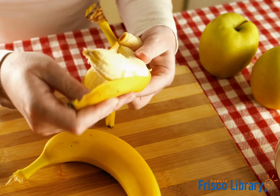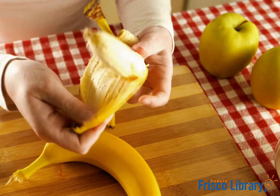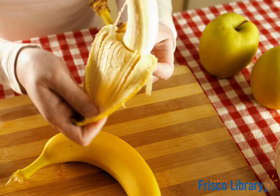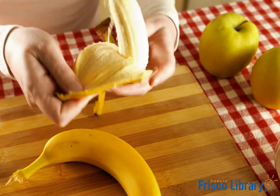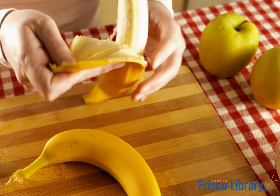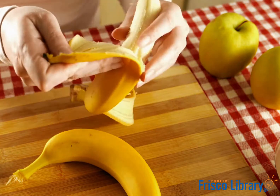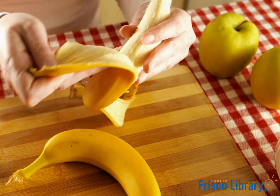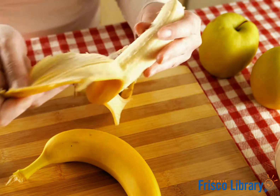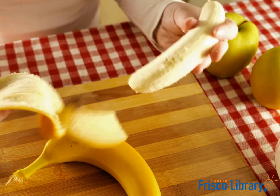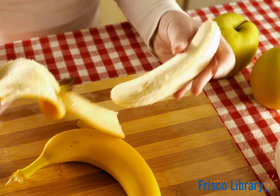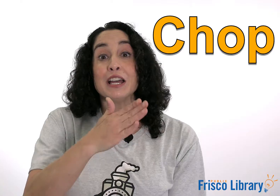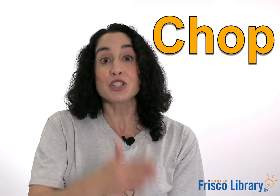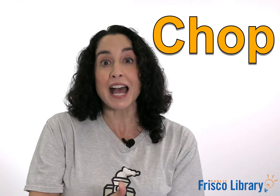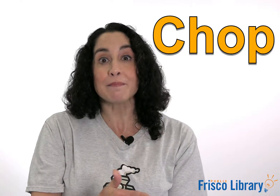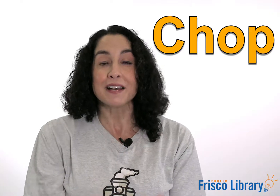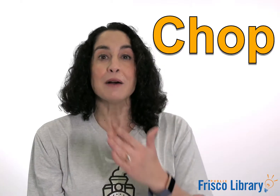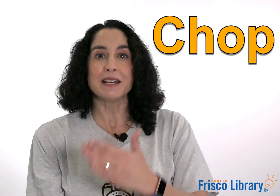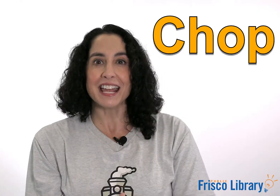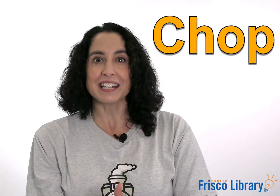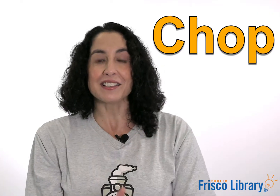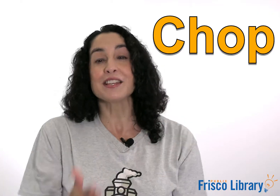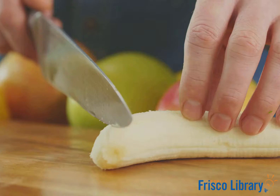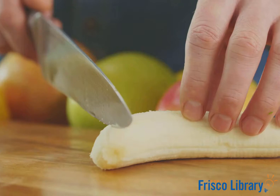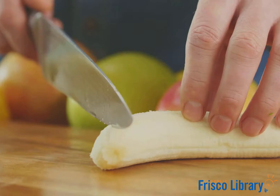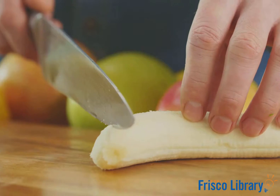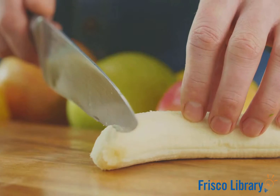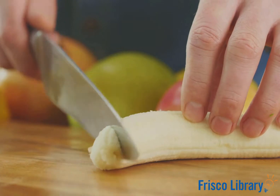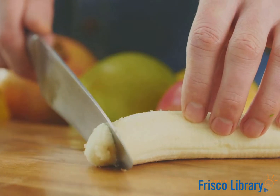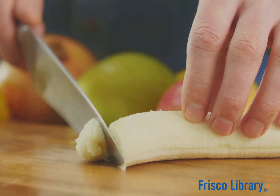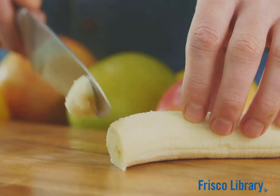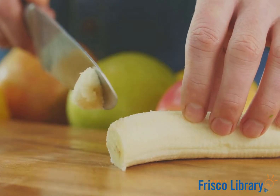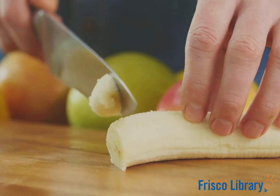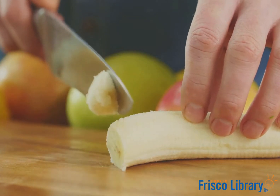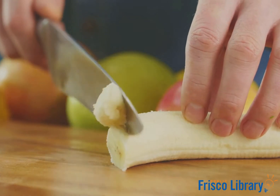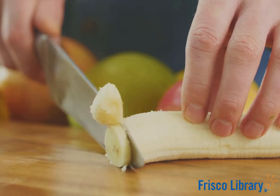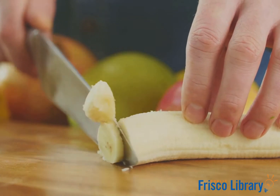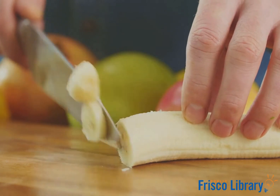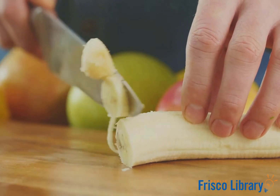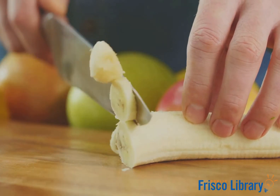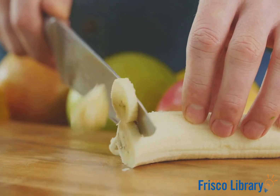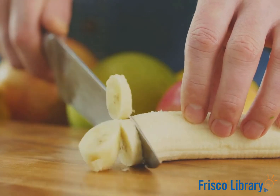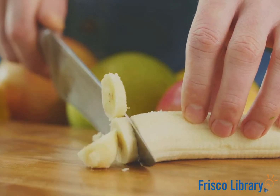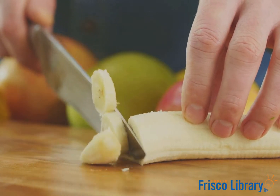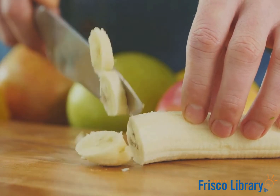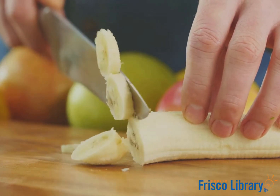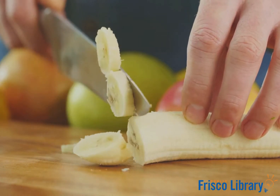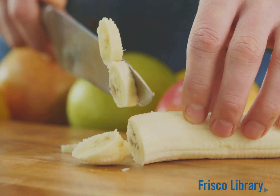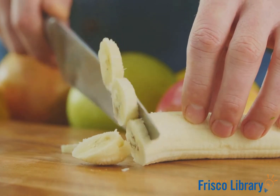Peel, peel bananas. Chop bananas. Chop, chop bananas. Chop, chop bananas. Chop, chop